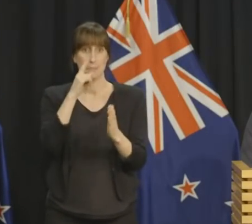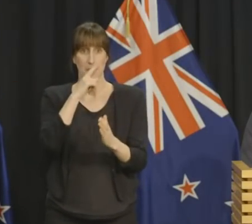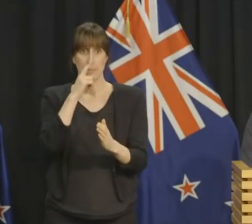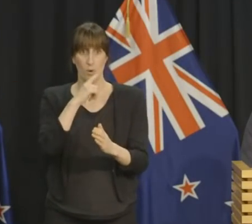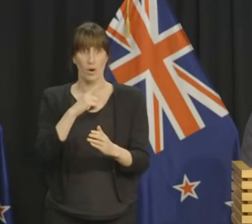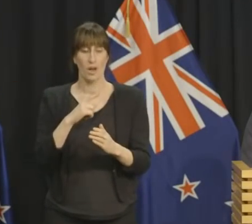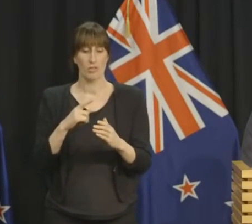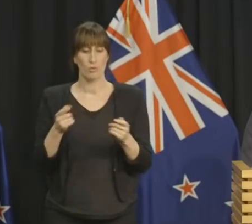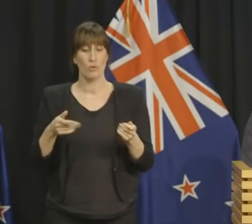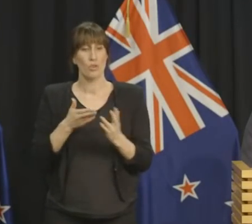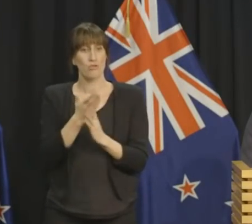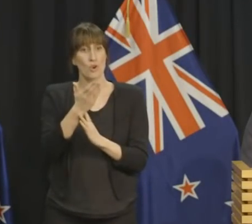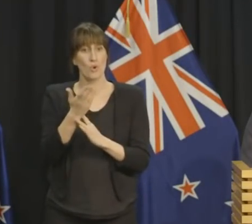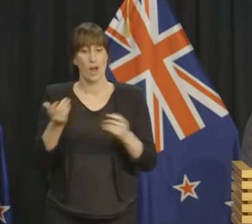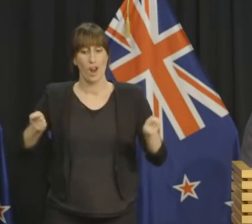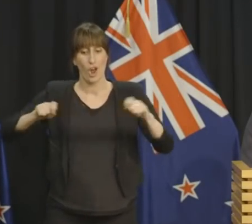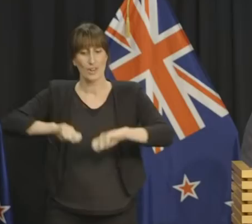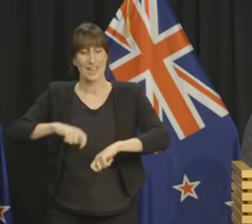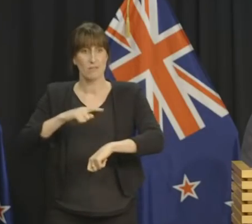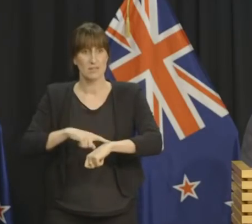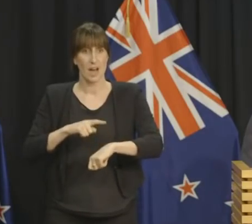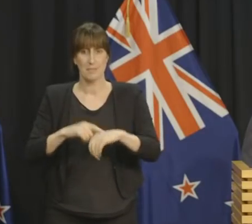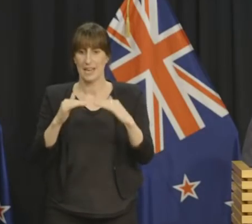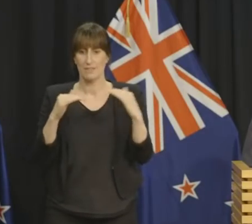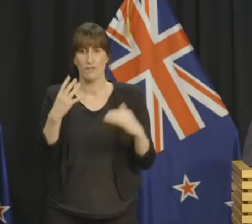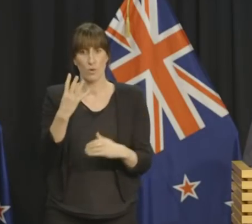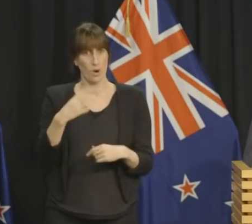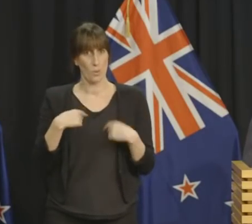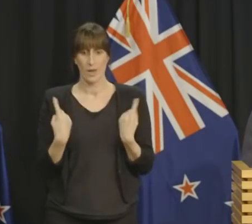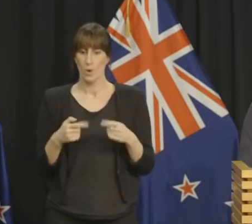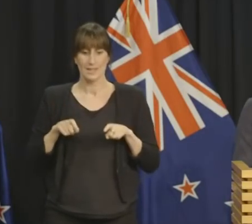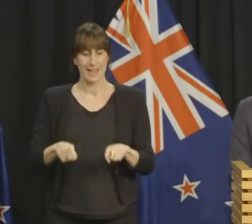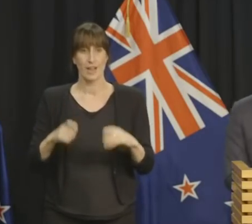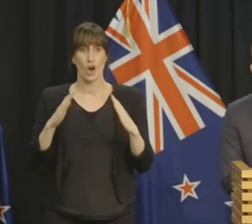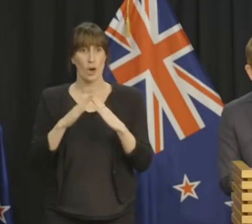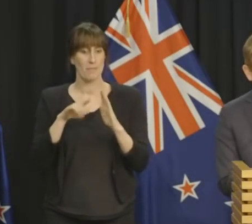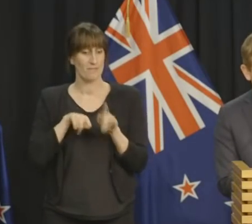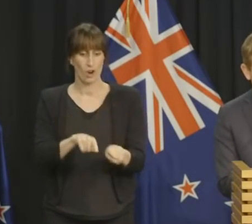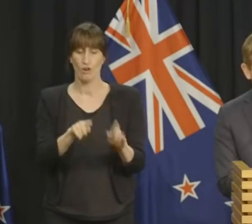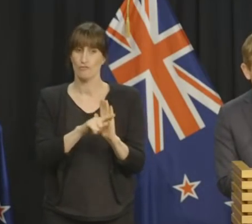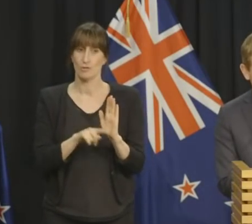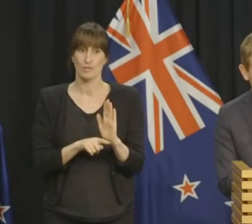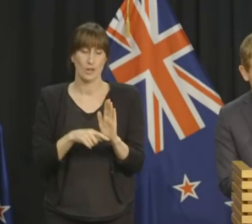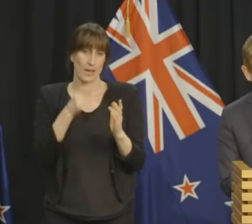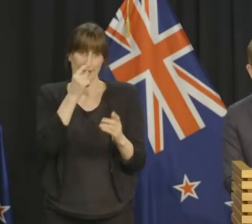the rules and did that very, very well. All right, thanks very much, everybody.